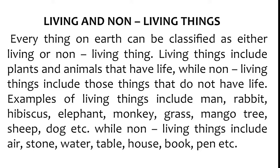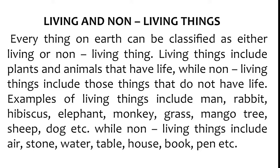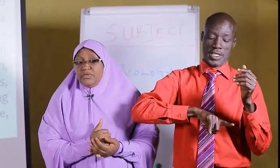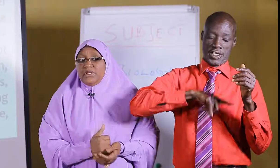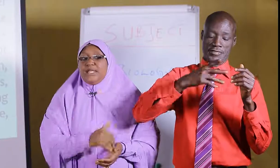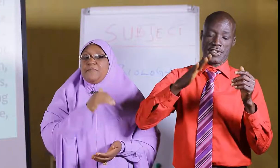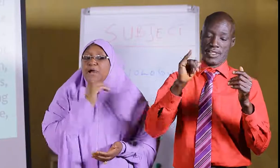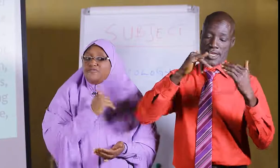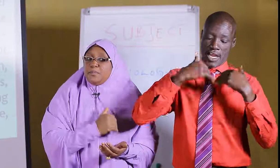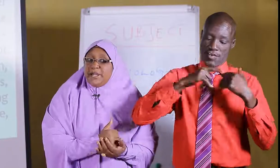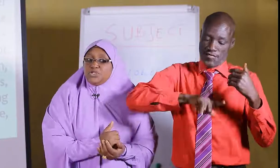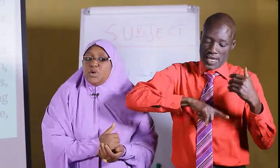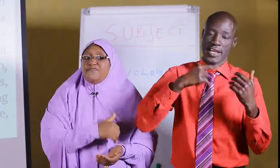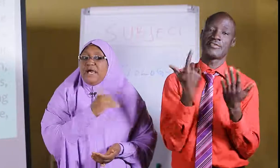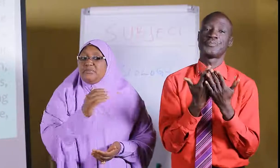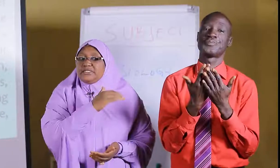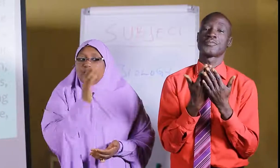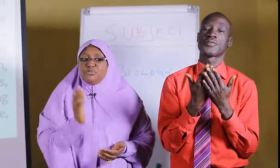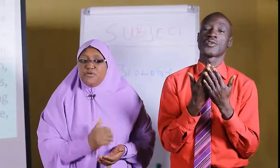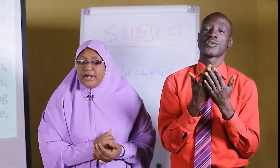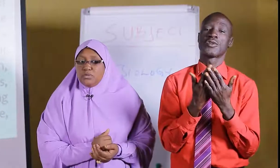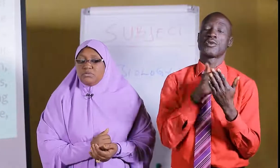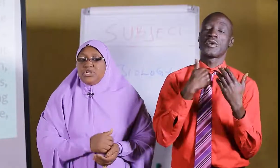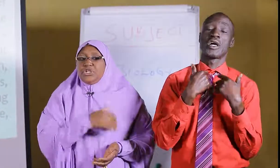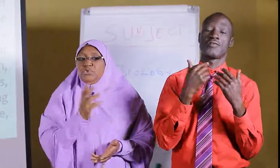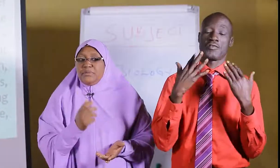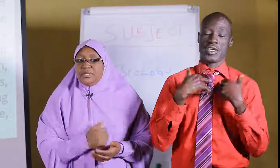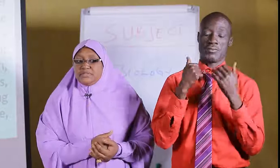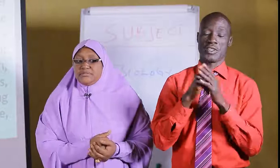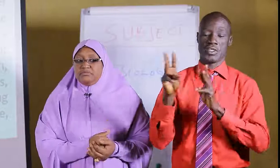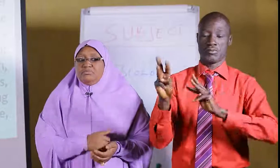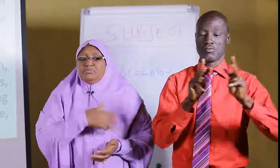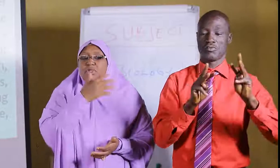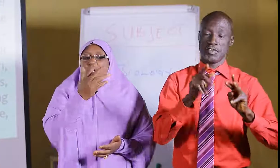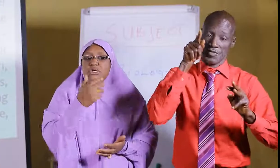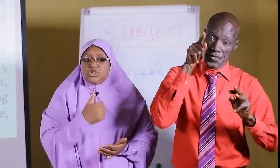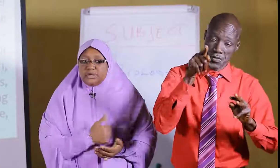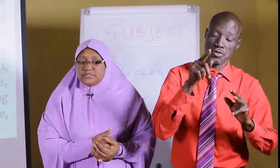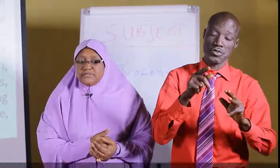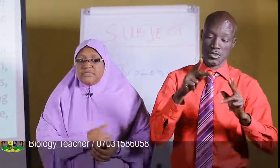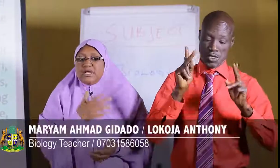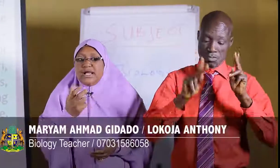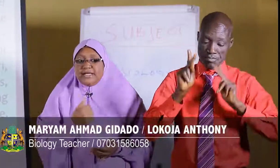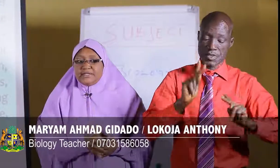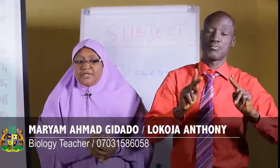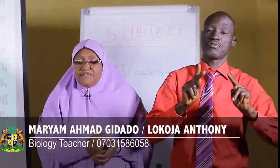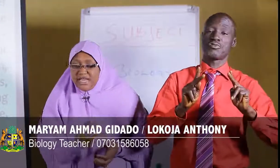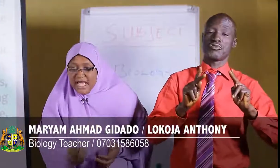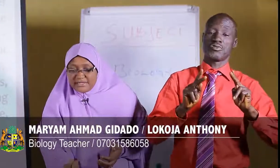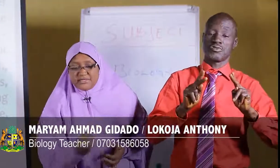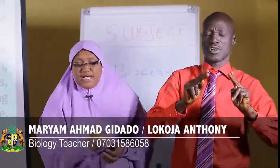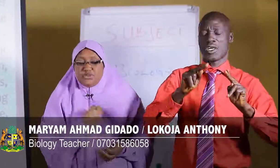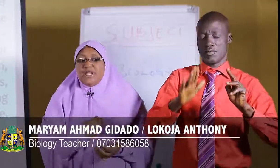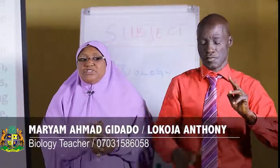have life. Then apart from plants, you have animals that move around. The human beings, dogs, cats,